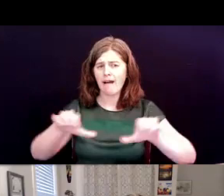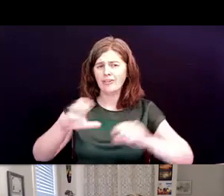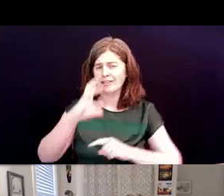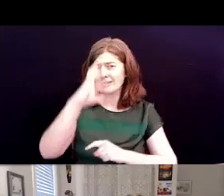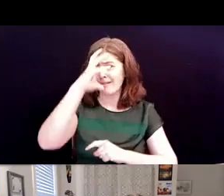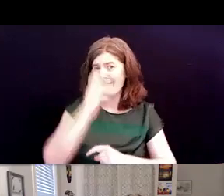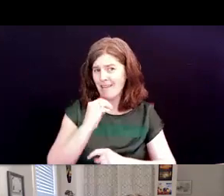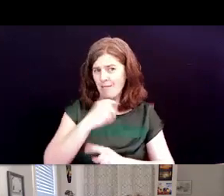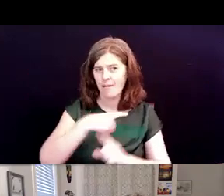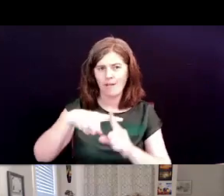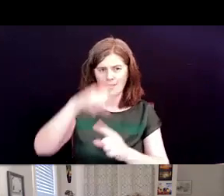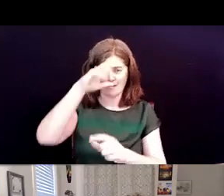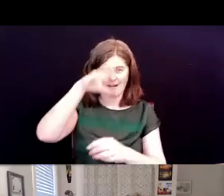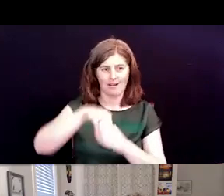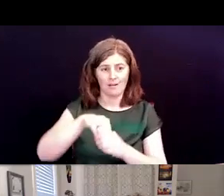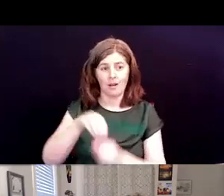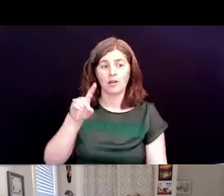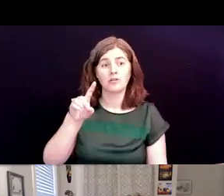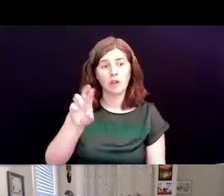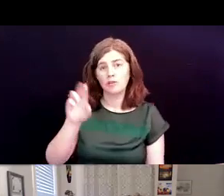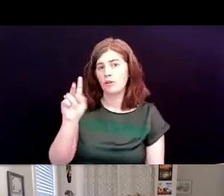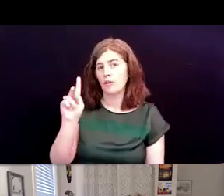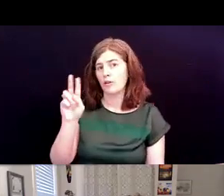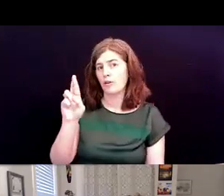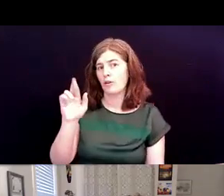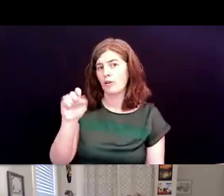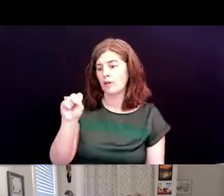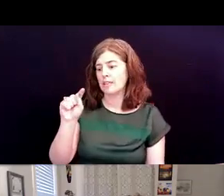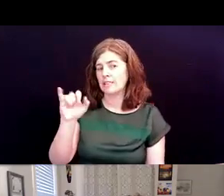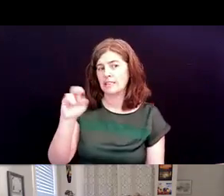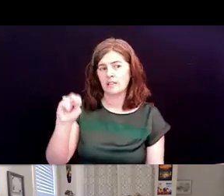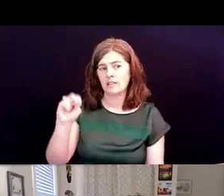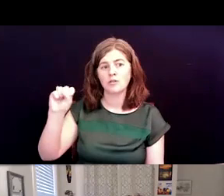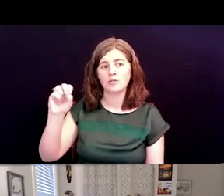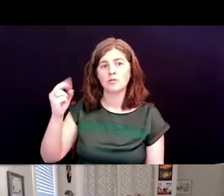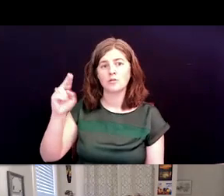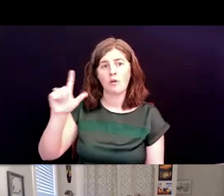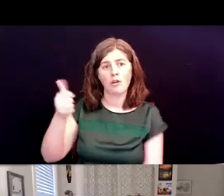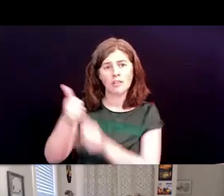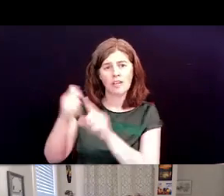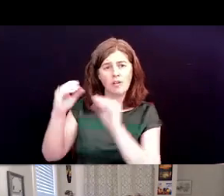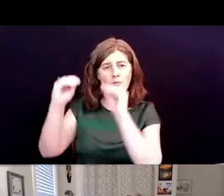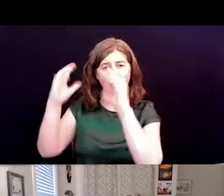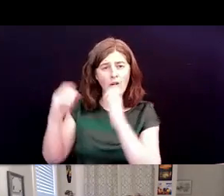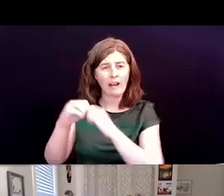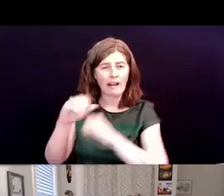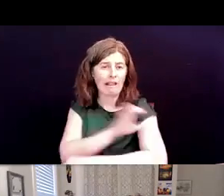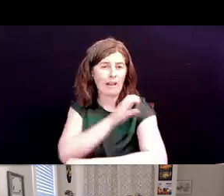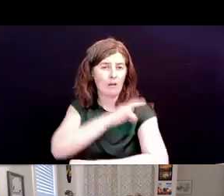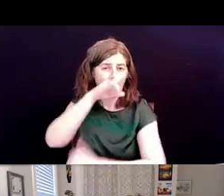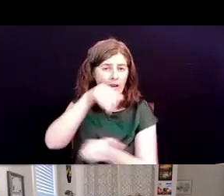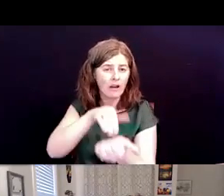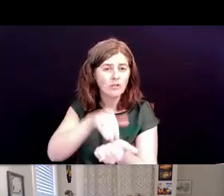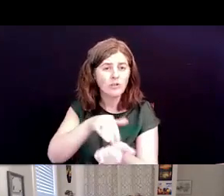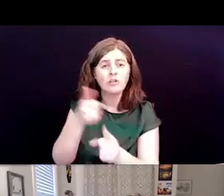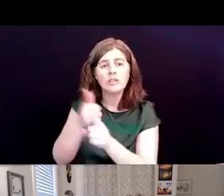Autism. Dr. Kristin Sohl is a professor with clinical pediatrics. She's a founder and executive director with ECHO